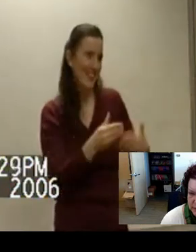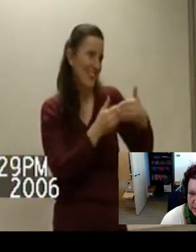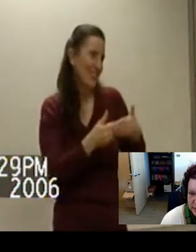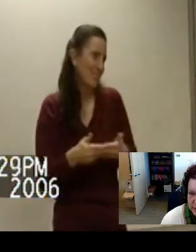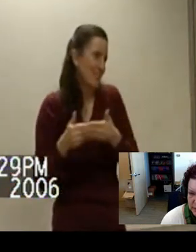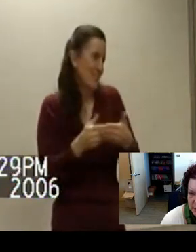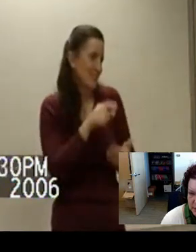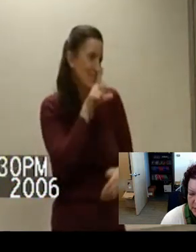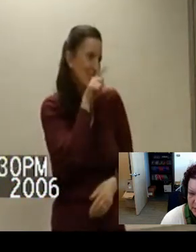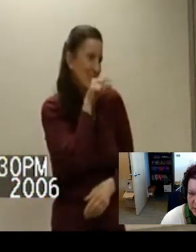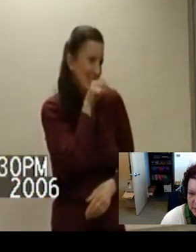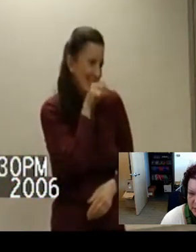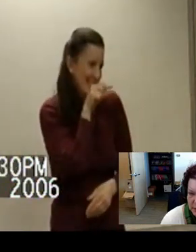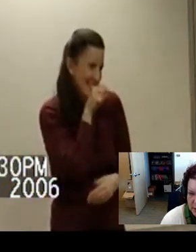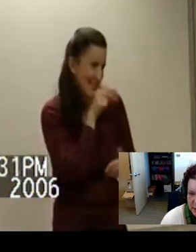lived.